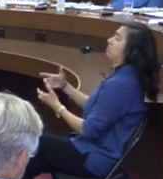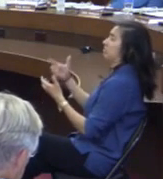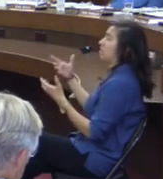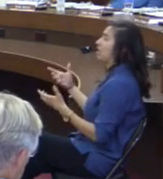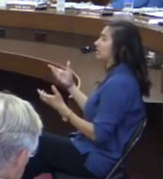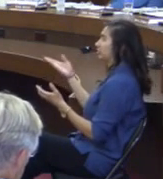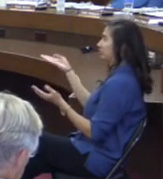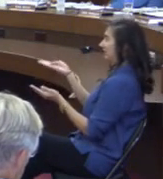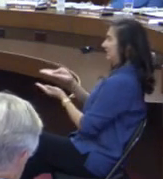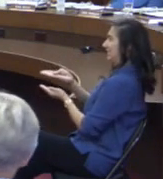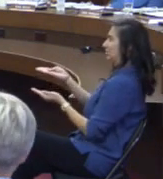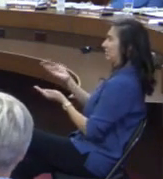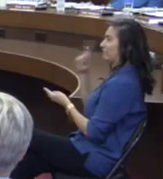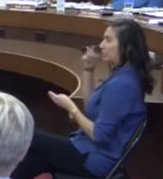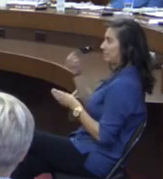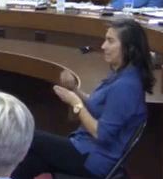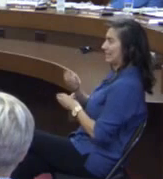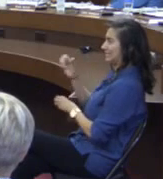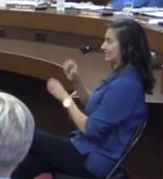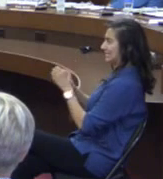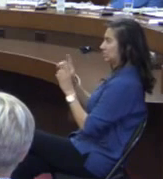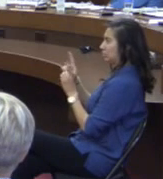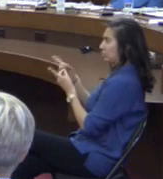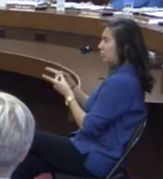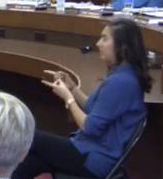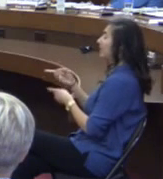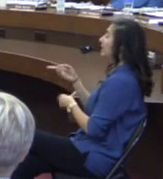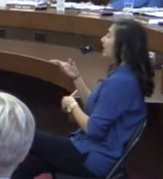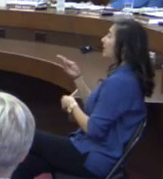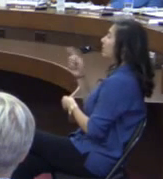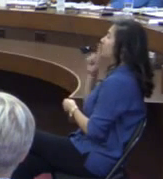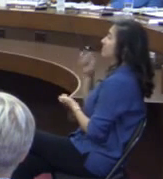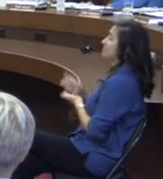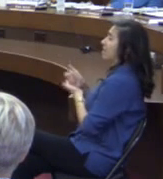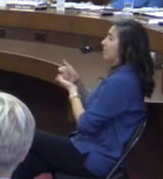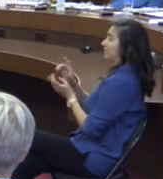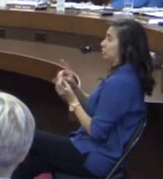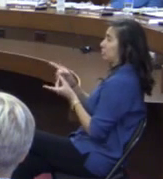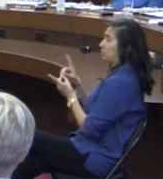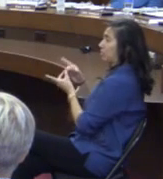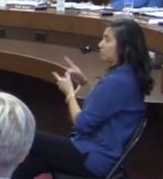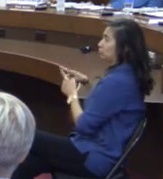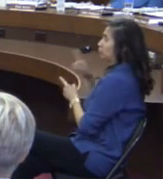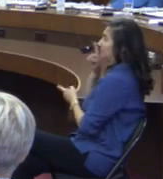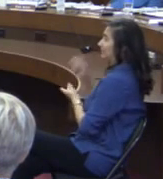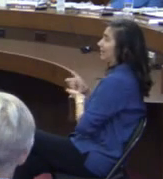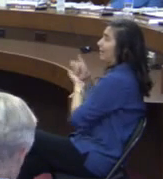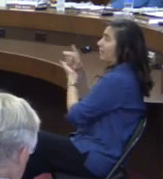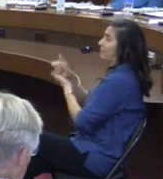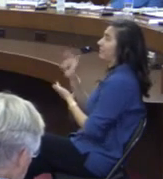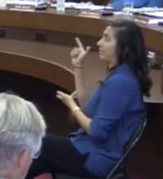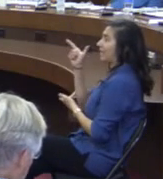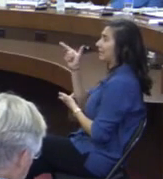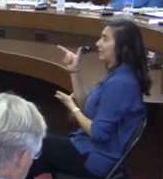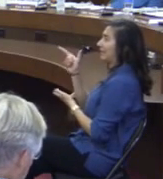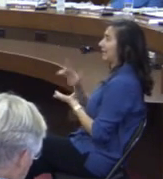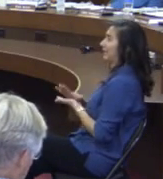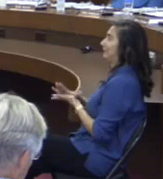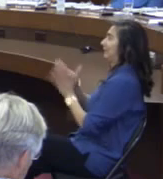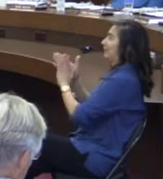the math and science departments and helping them to keep our library up current in that